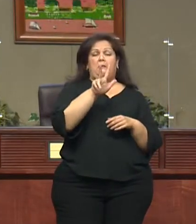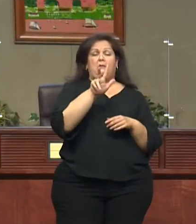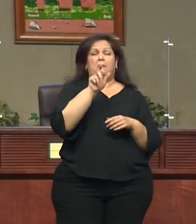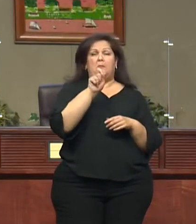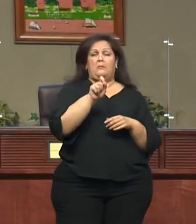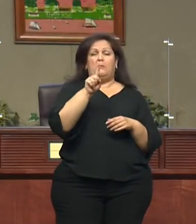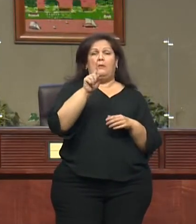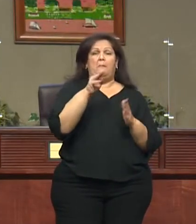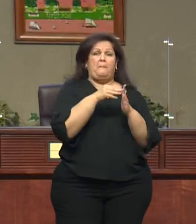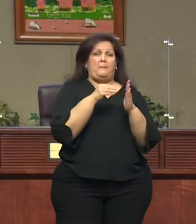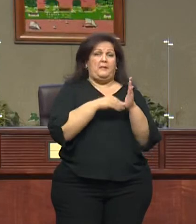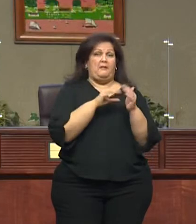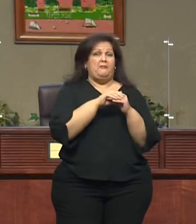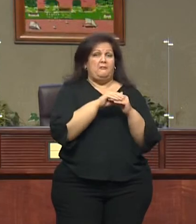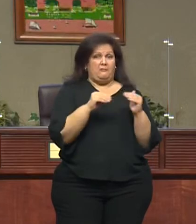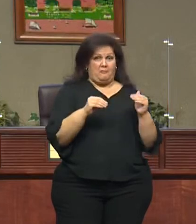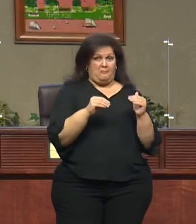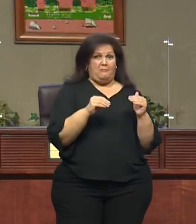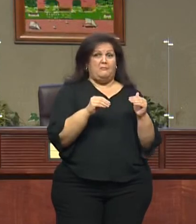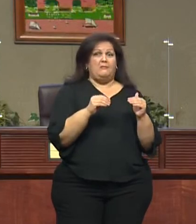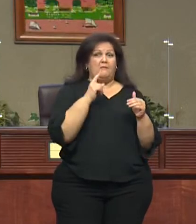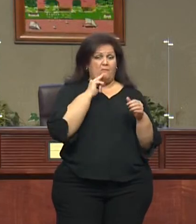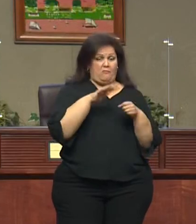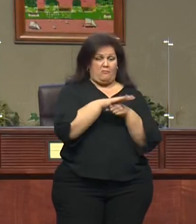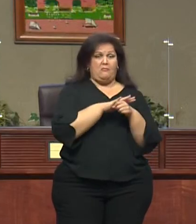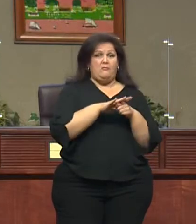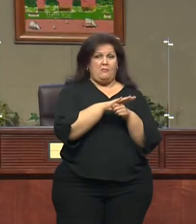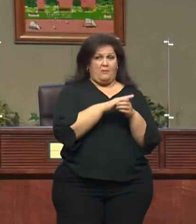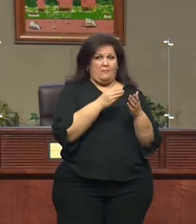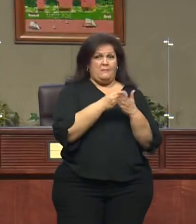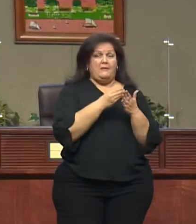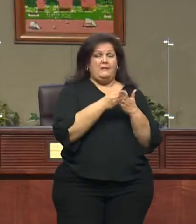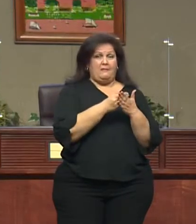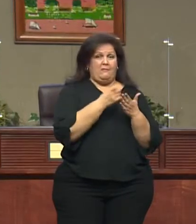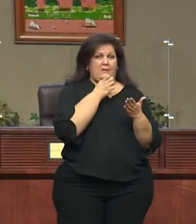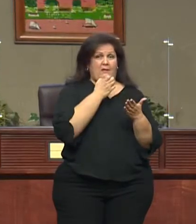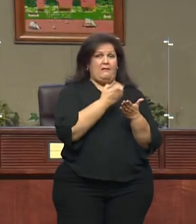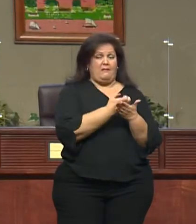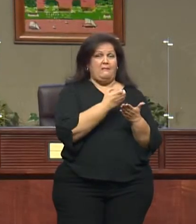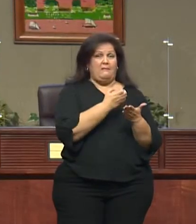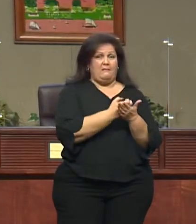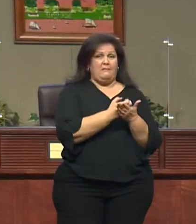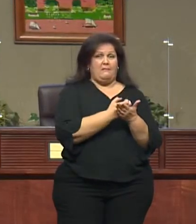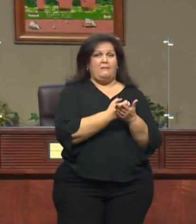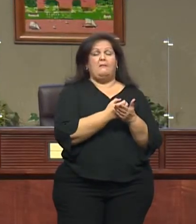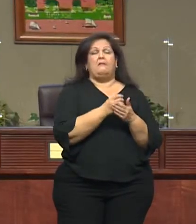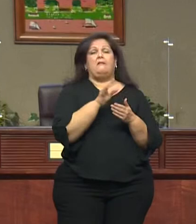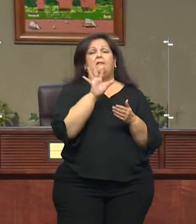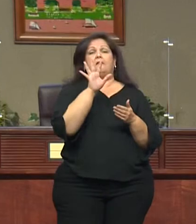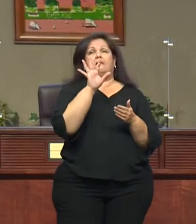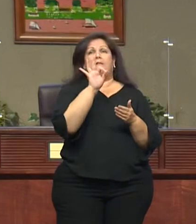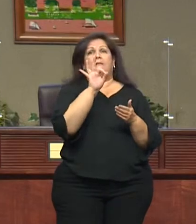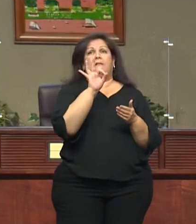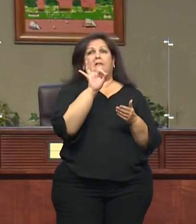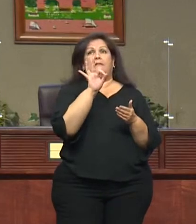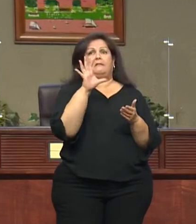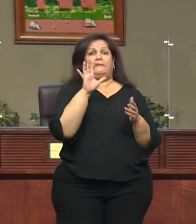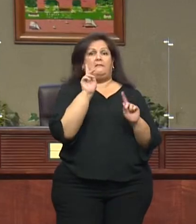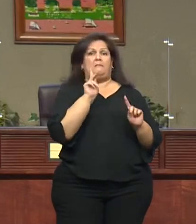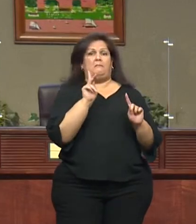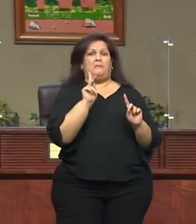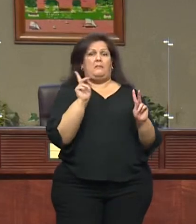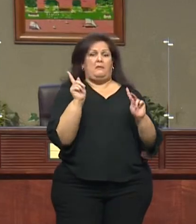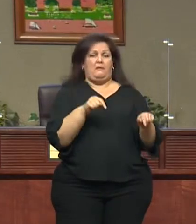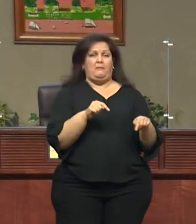$23.1 million in local dollars and bring in 9,000 attendees.